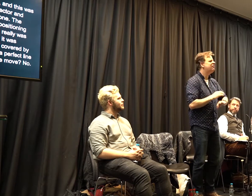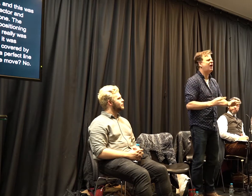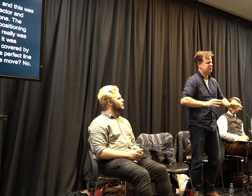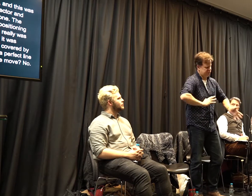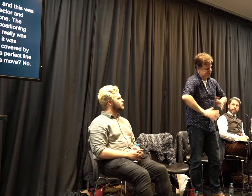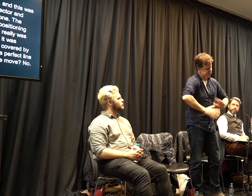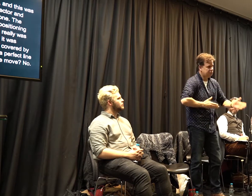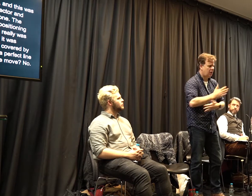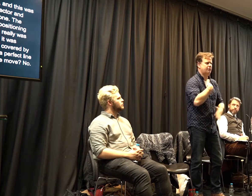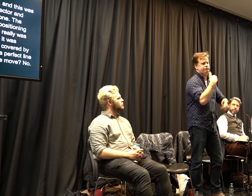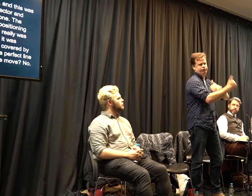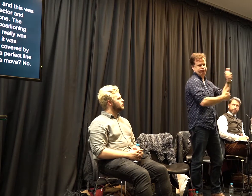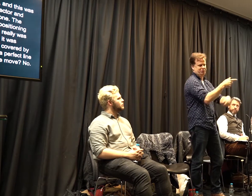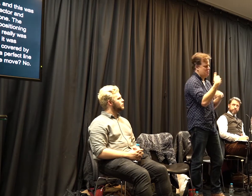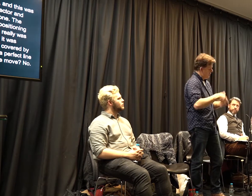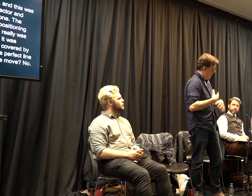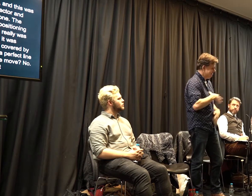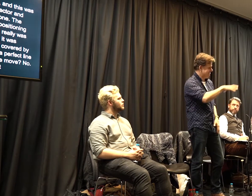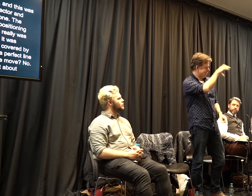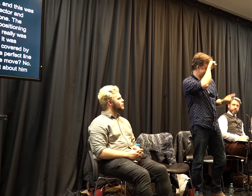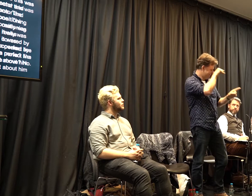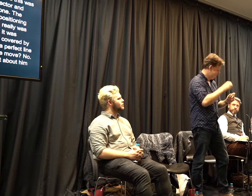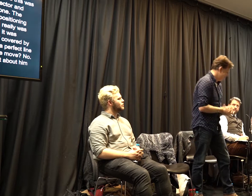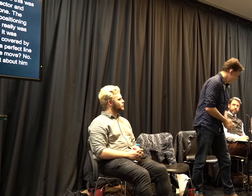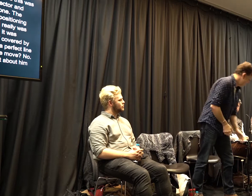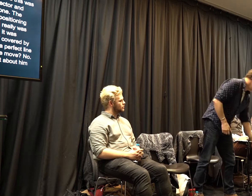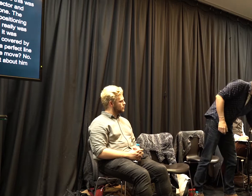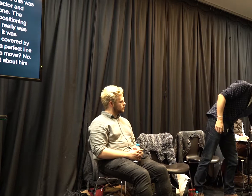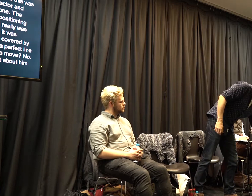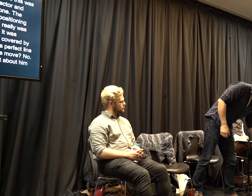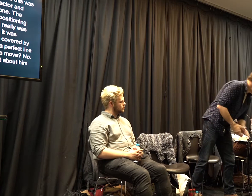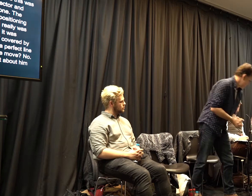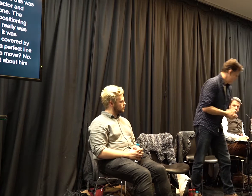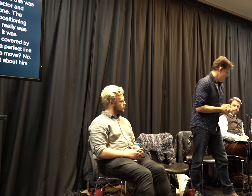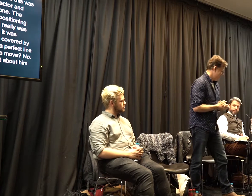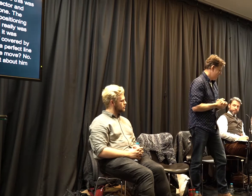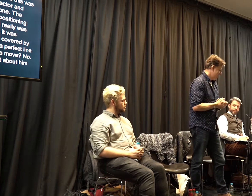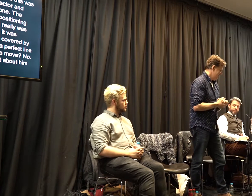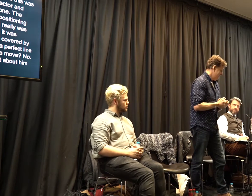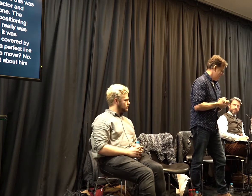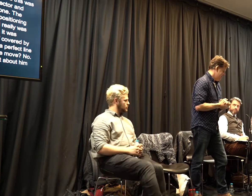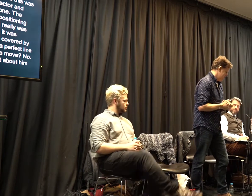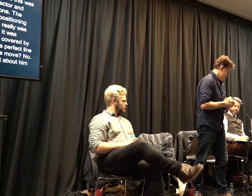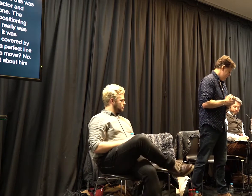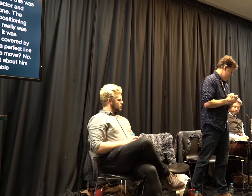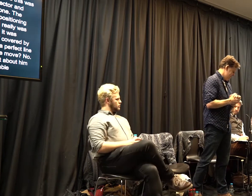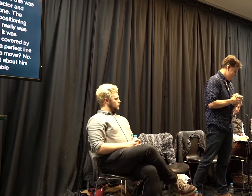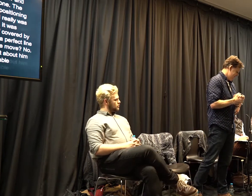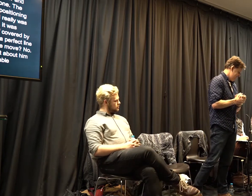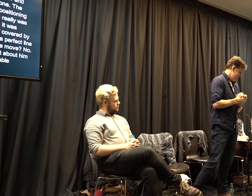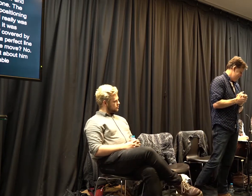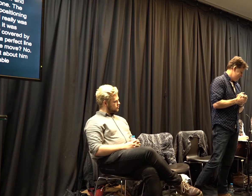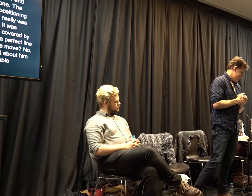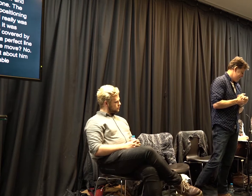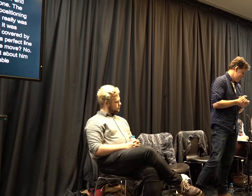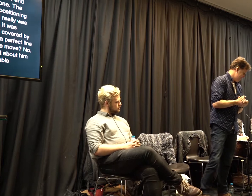was about access. It wasn't about him and his ego. And that's one of my most memorable performances that I've ever seen,